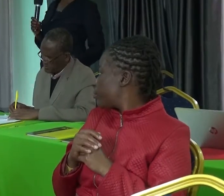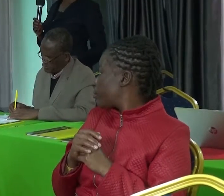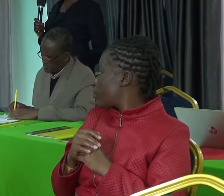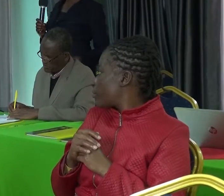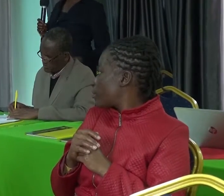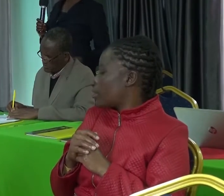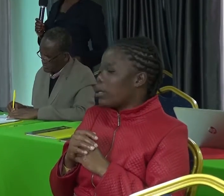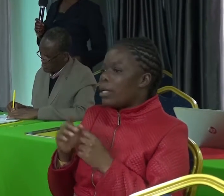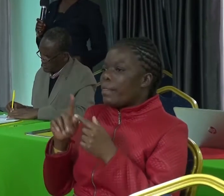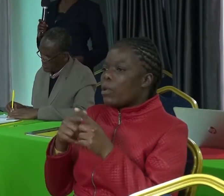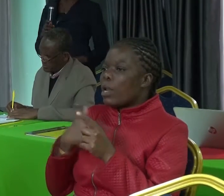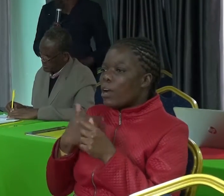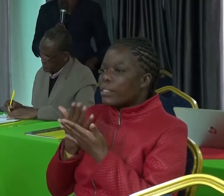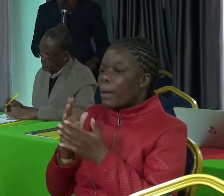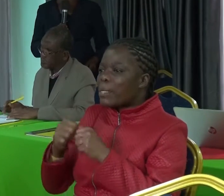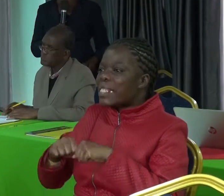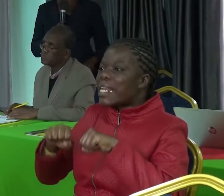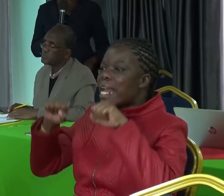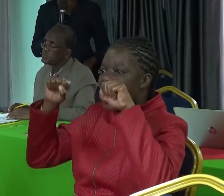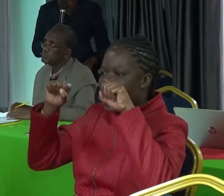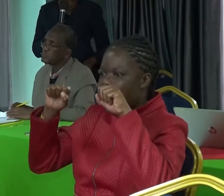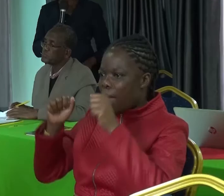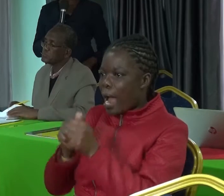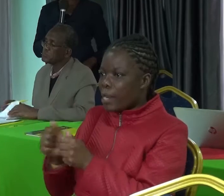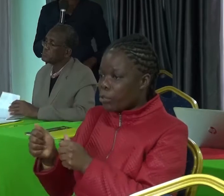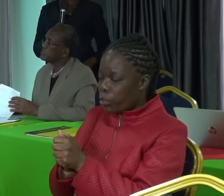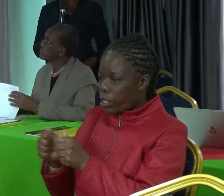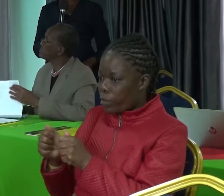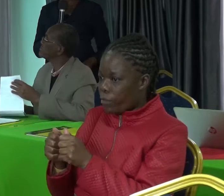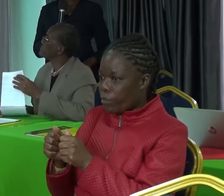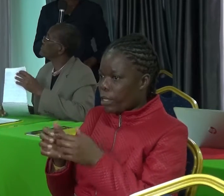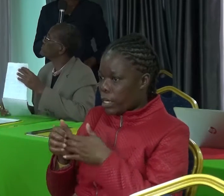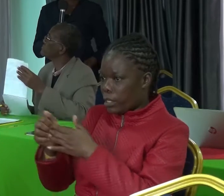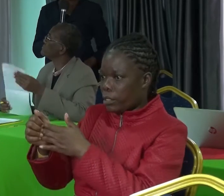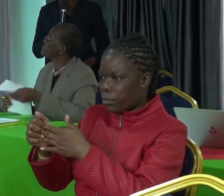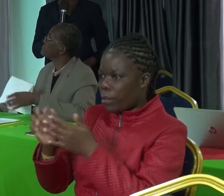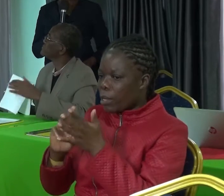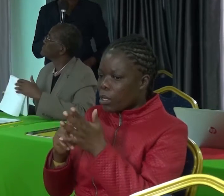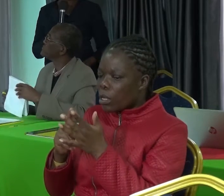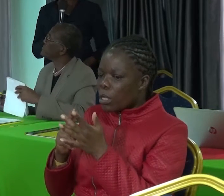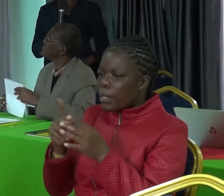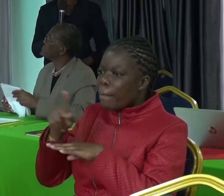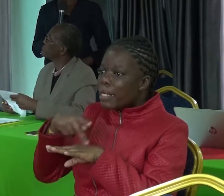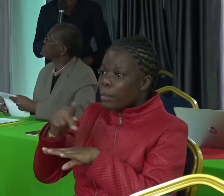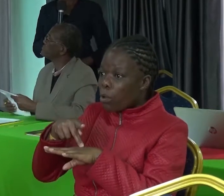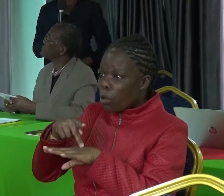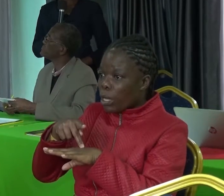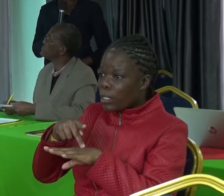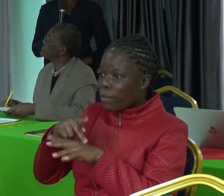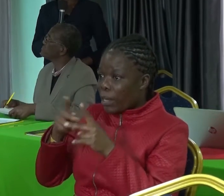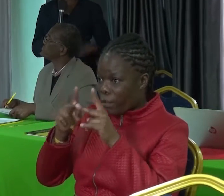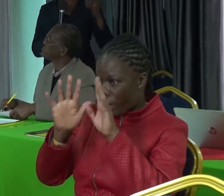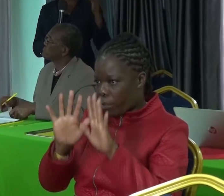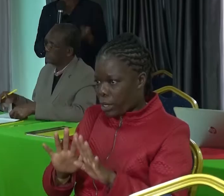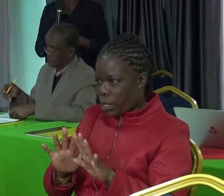some senior administrative leadership by the school principal. We are looking at the school principal is the key. If they